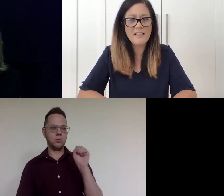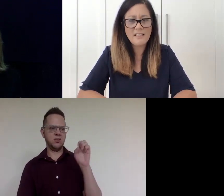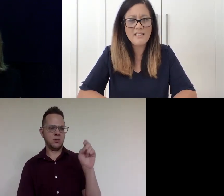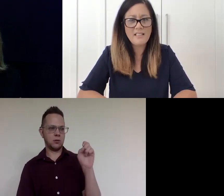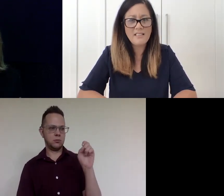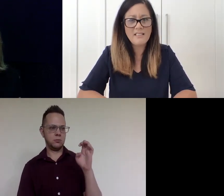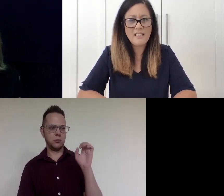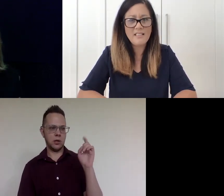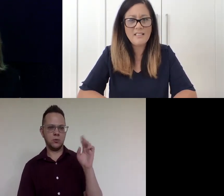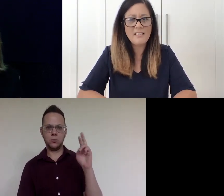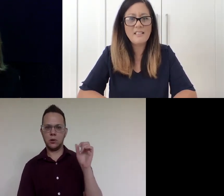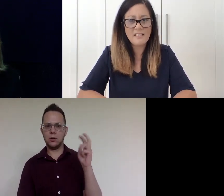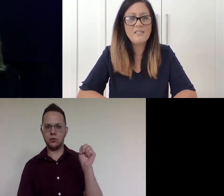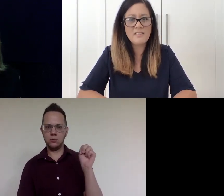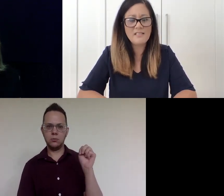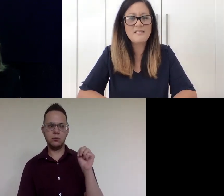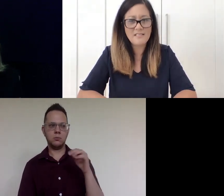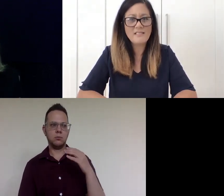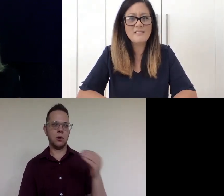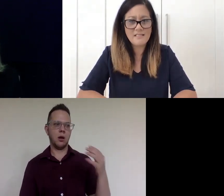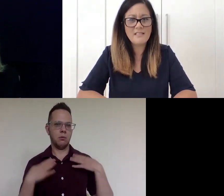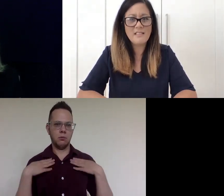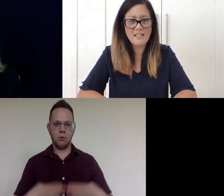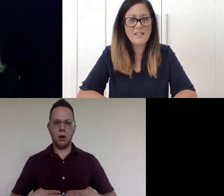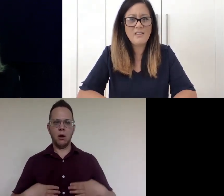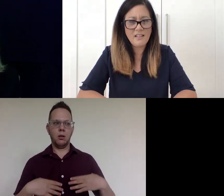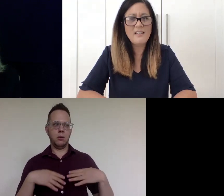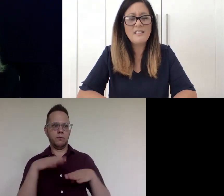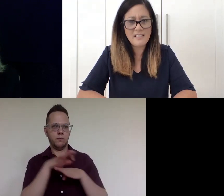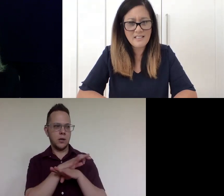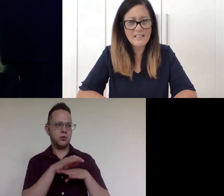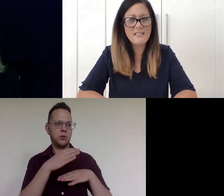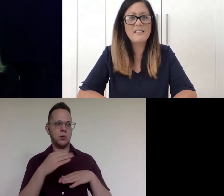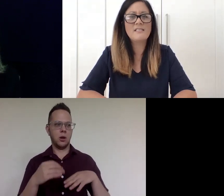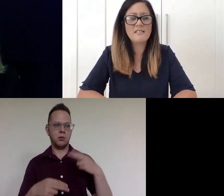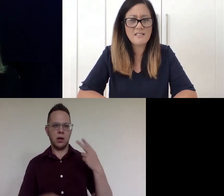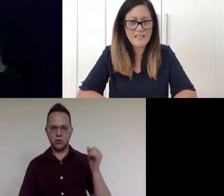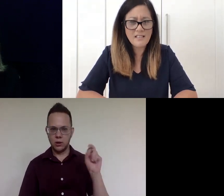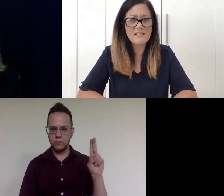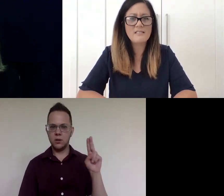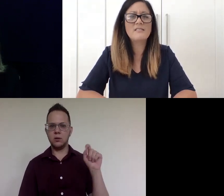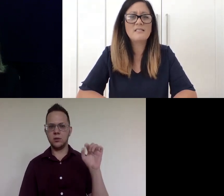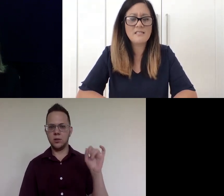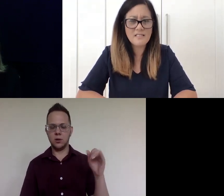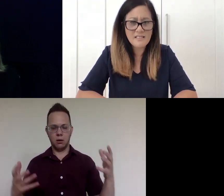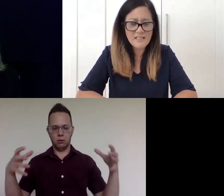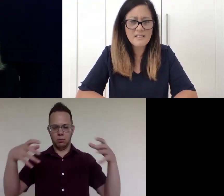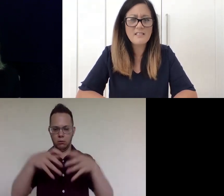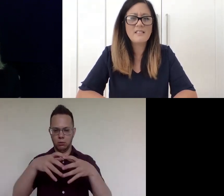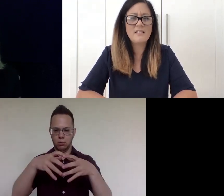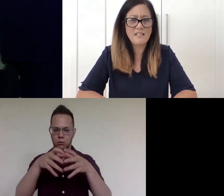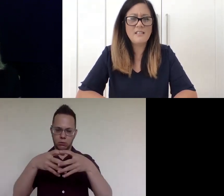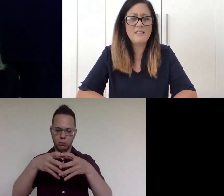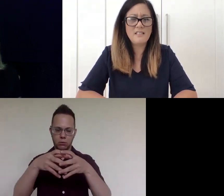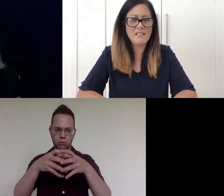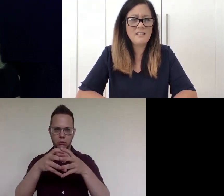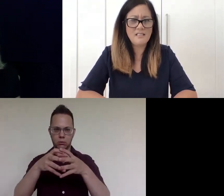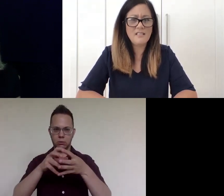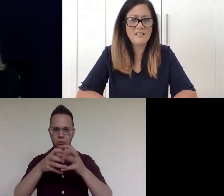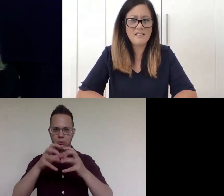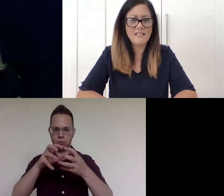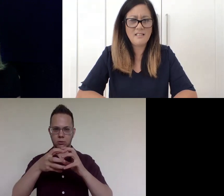hearing community with sex and health education and how the body functions. I think that's a